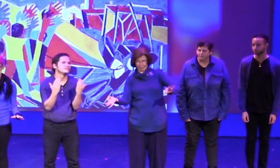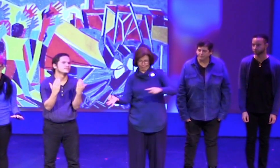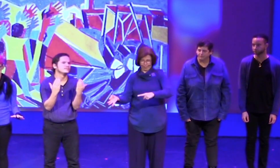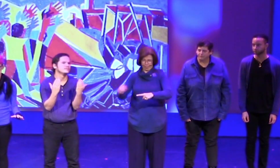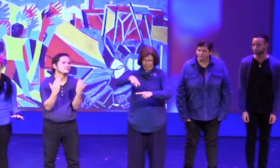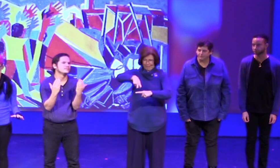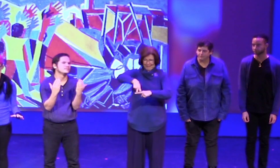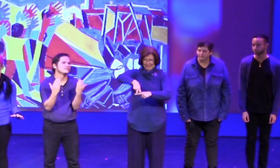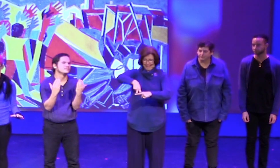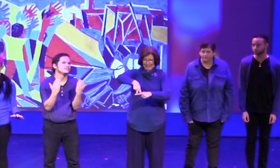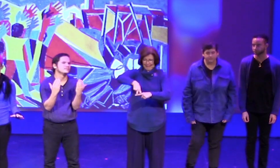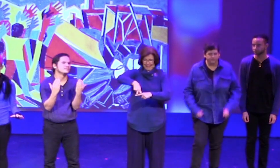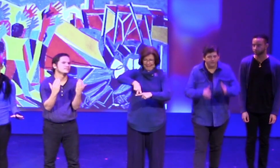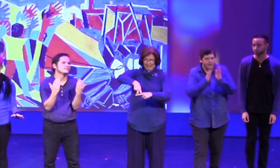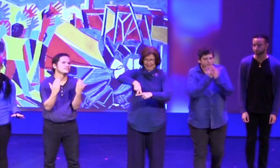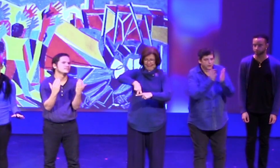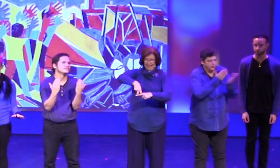punishing us by making us kneel on broomsticks,